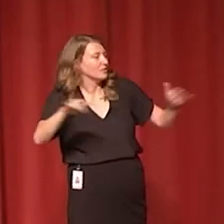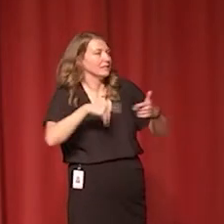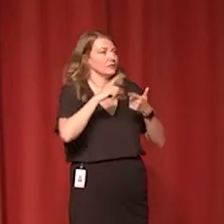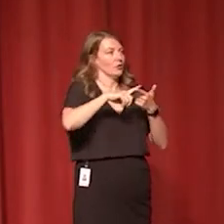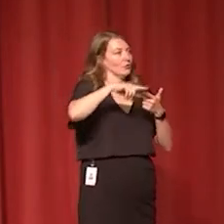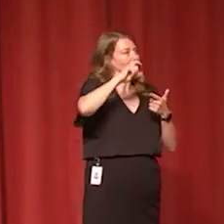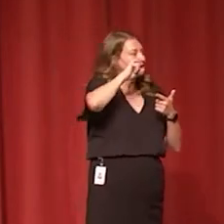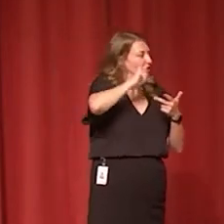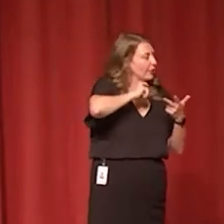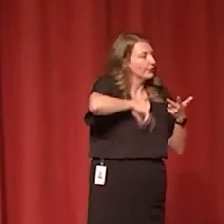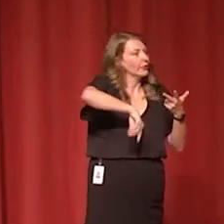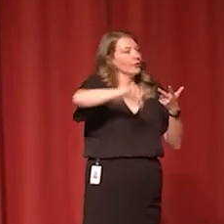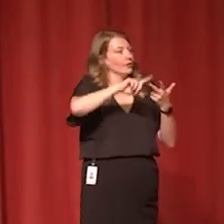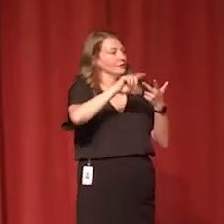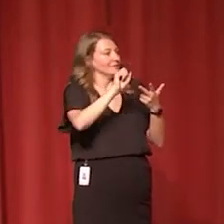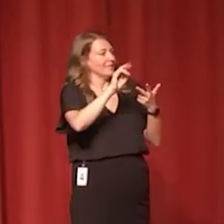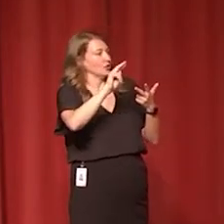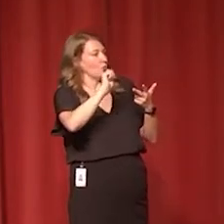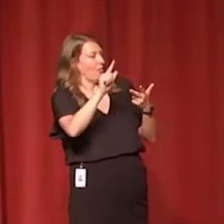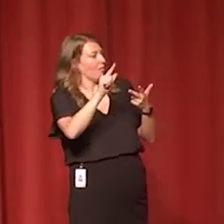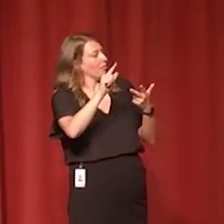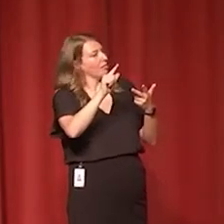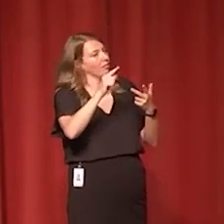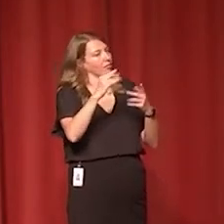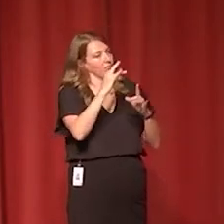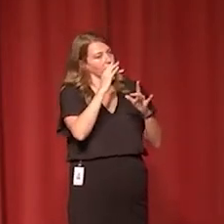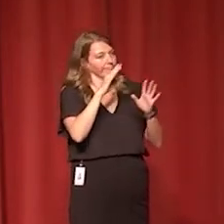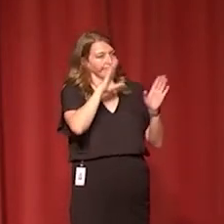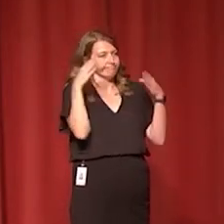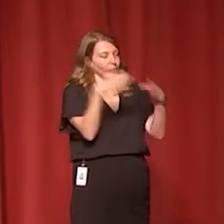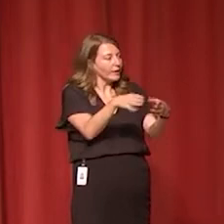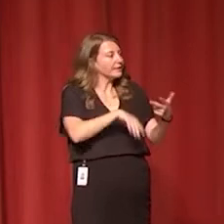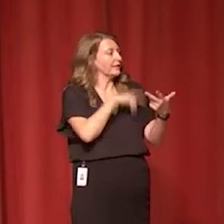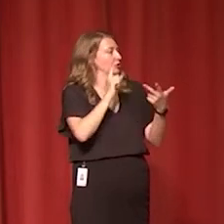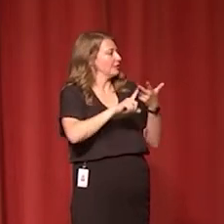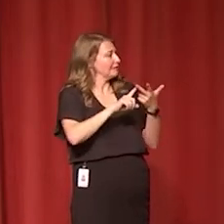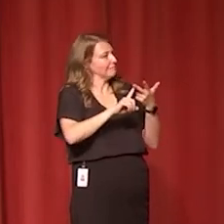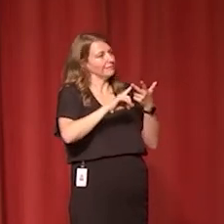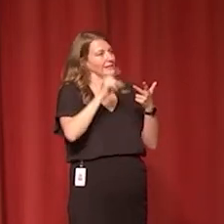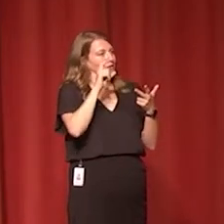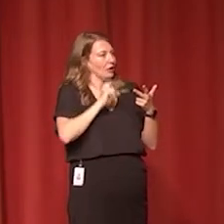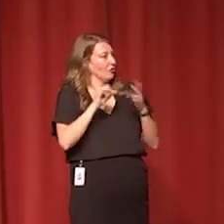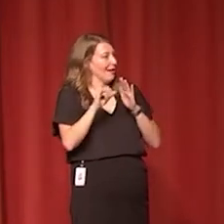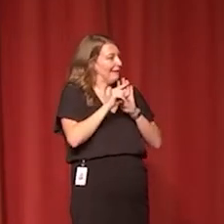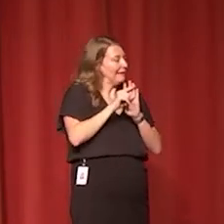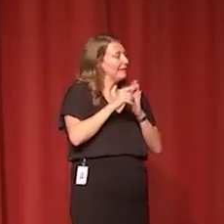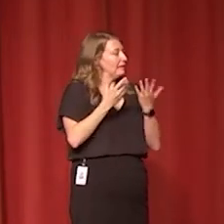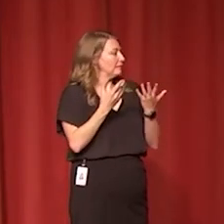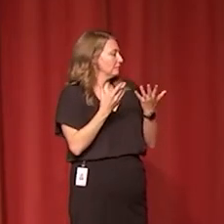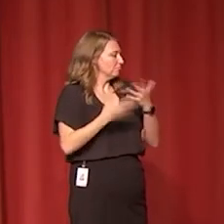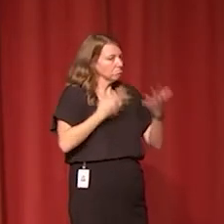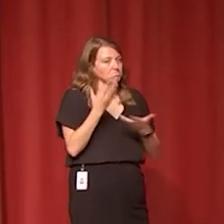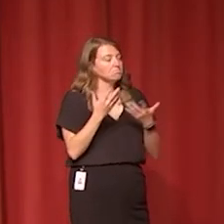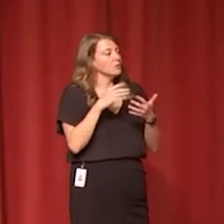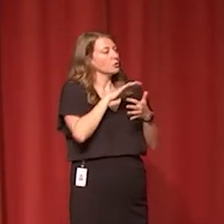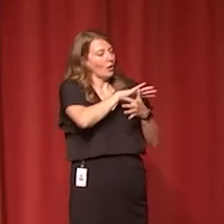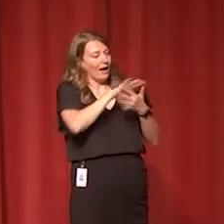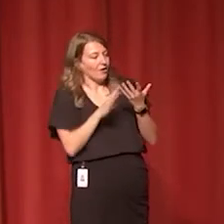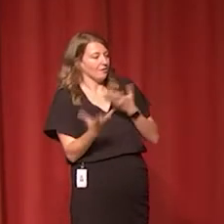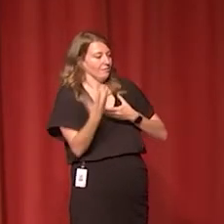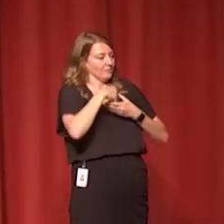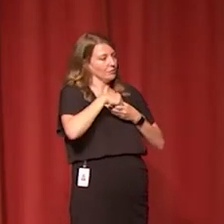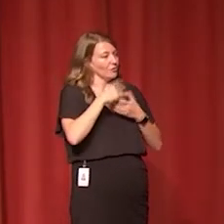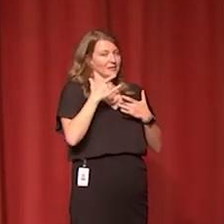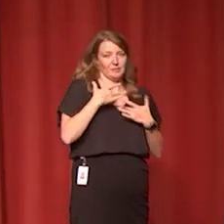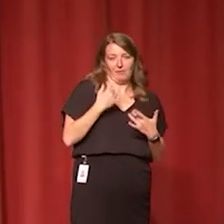sexual orientation, and gender identity. So we probably know the most about gender in terms of Alzheimer's